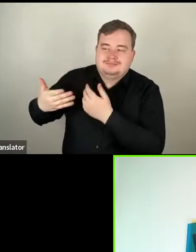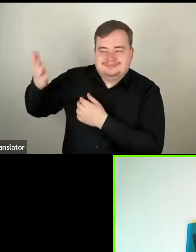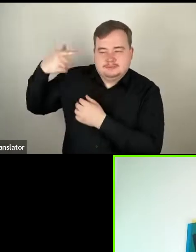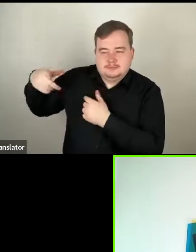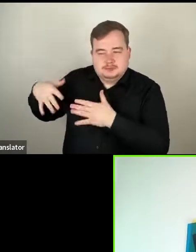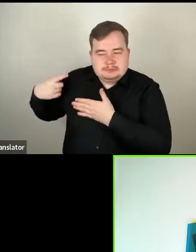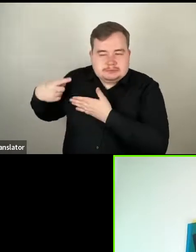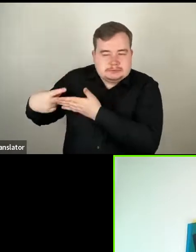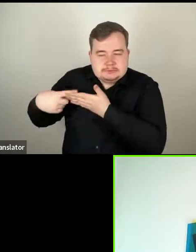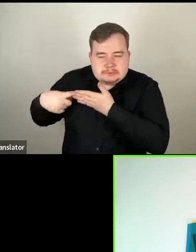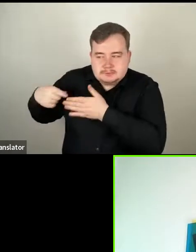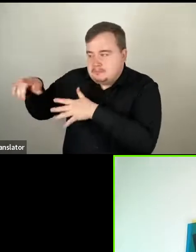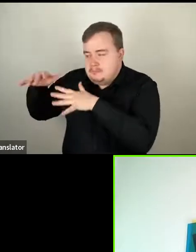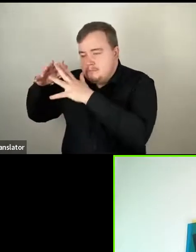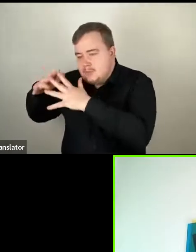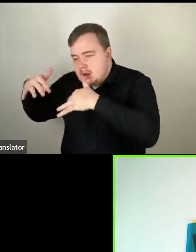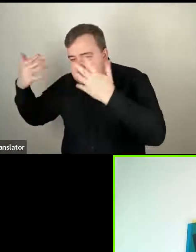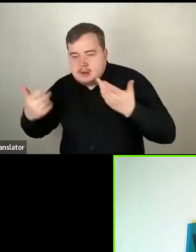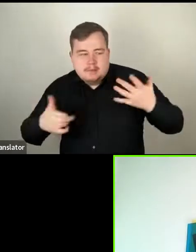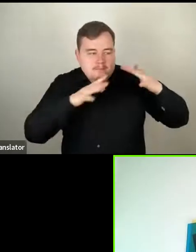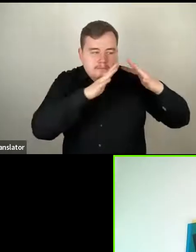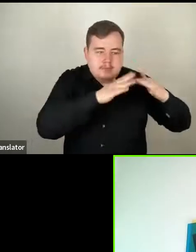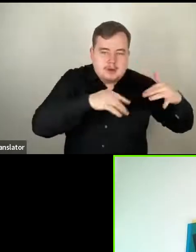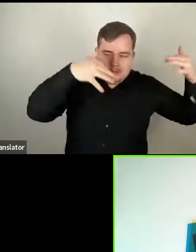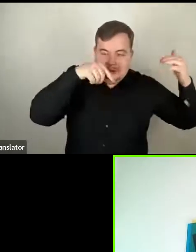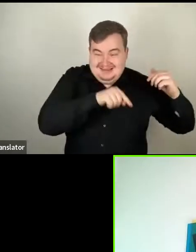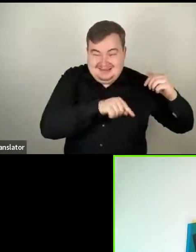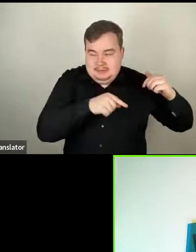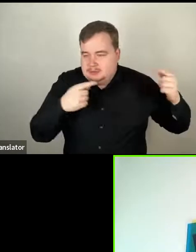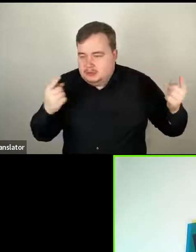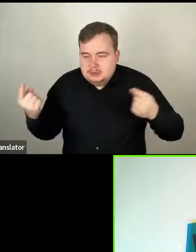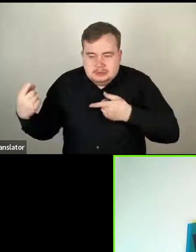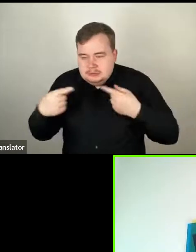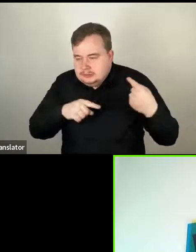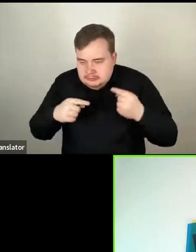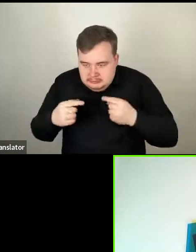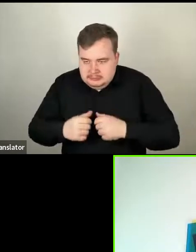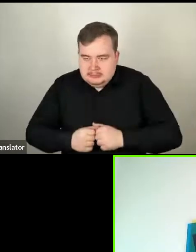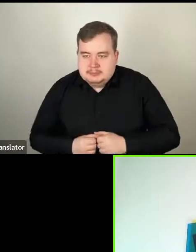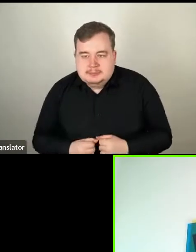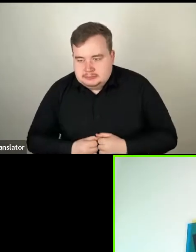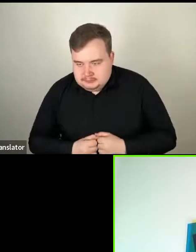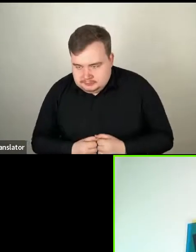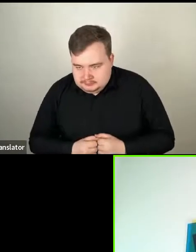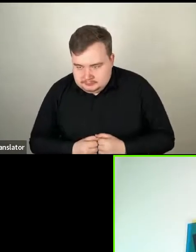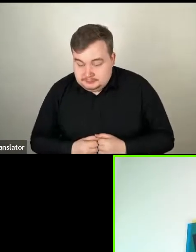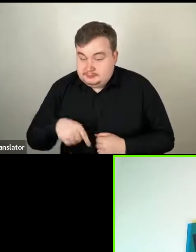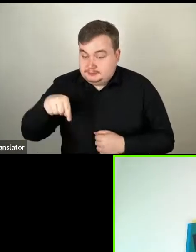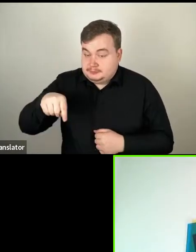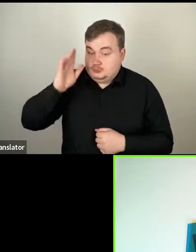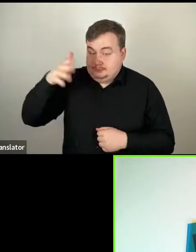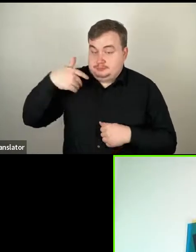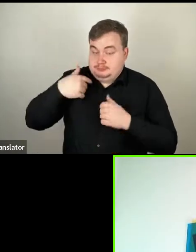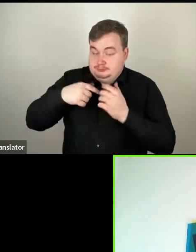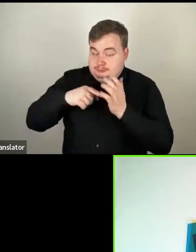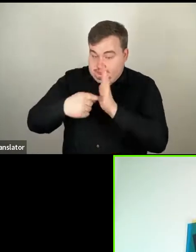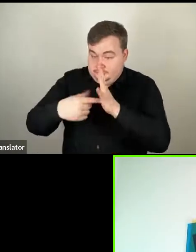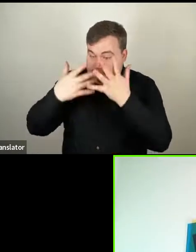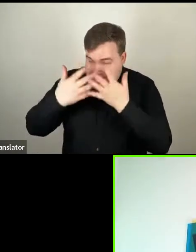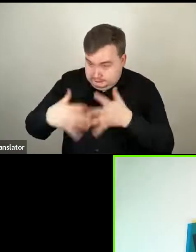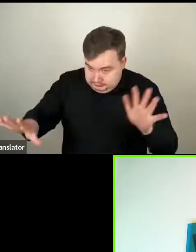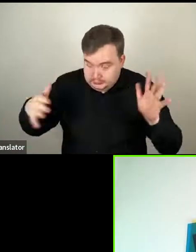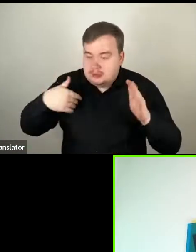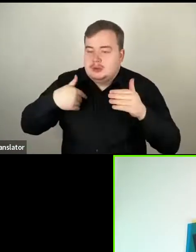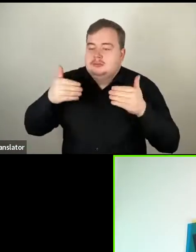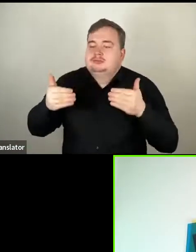parliaments. After Sonia's presentation, three panelists, Hedy Fry, member of the House of Commons of